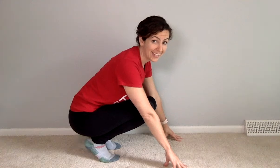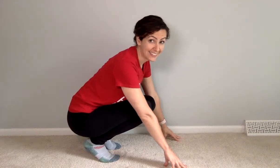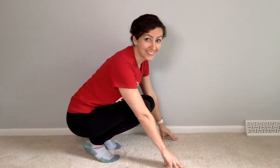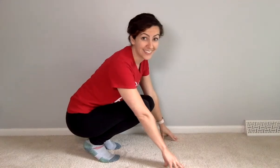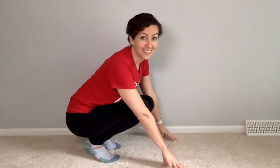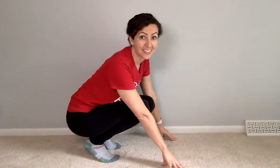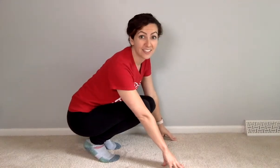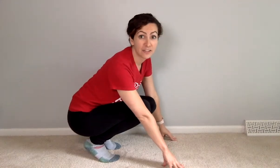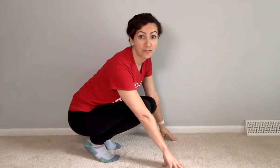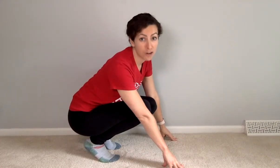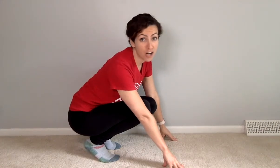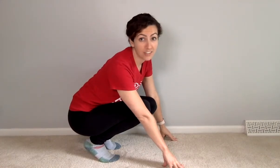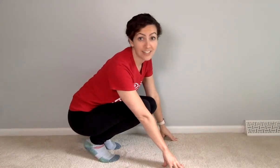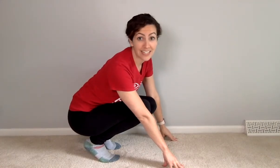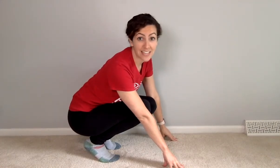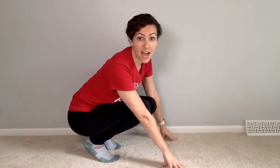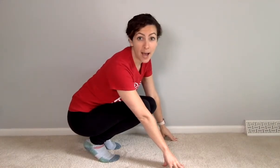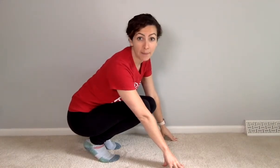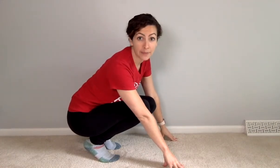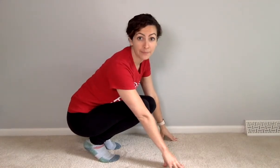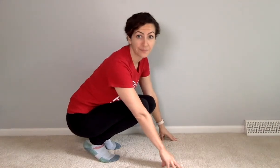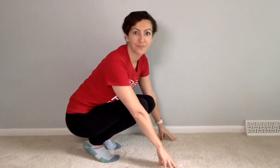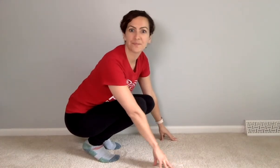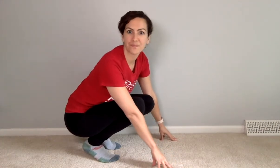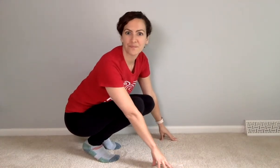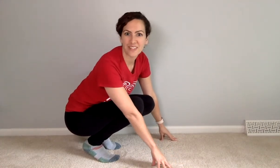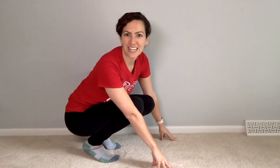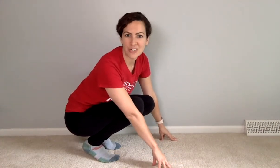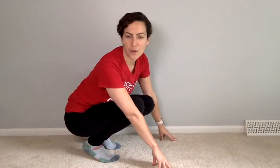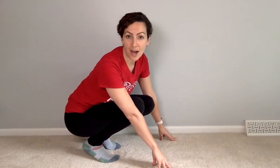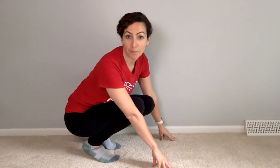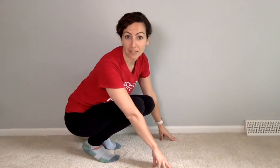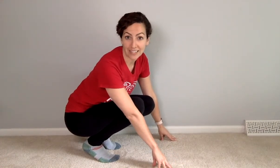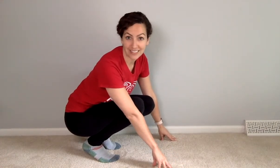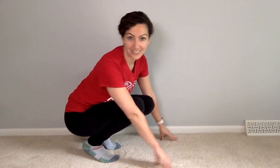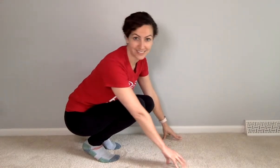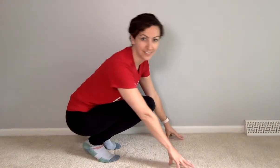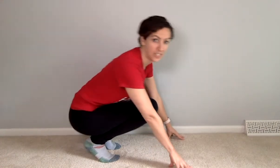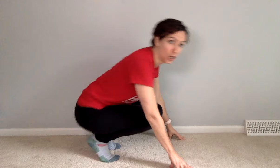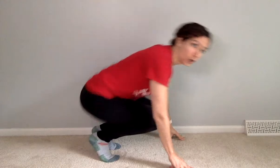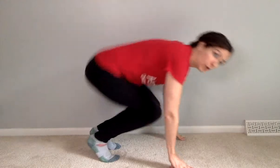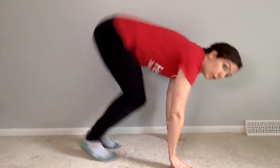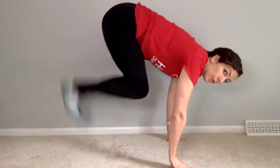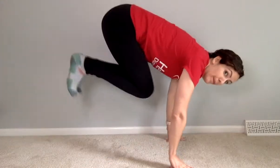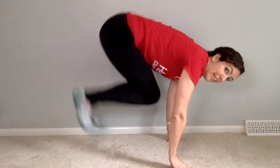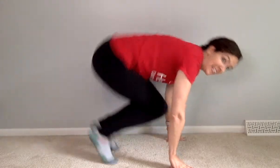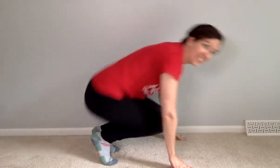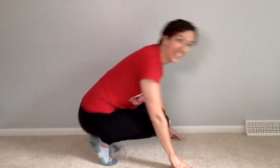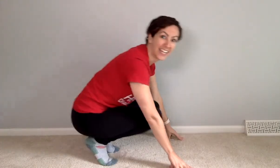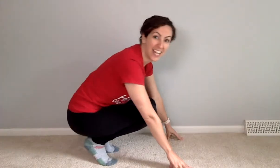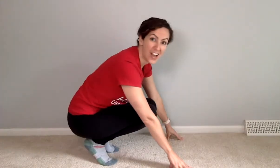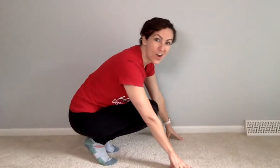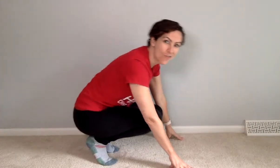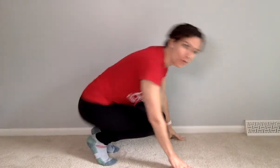And frogs like to hop. Can you hop like this? Ribbit,